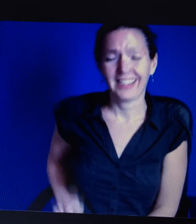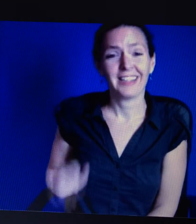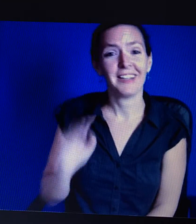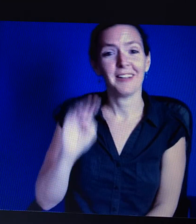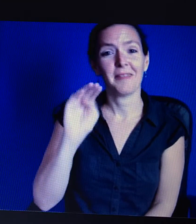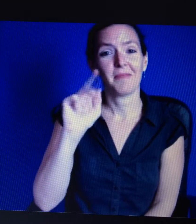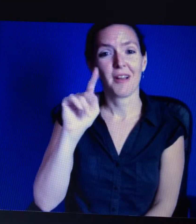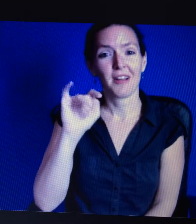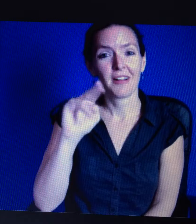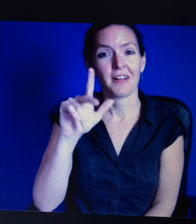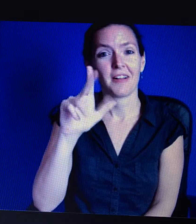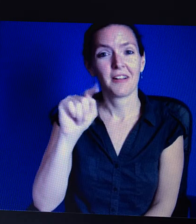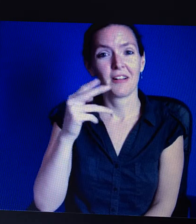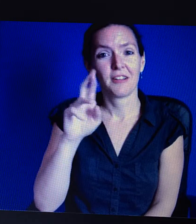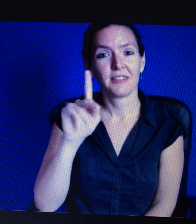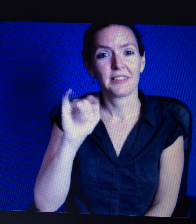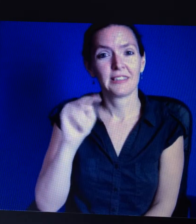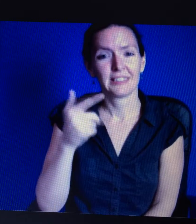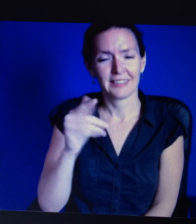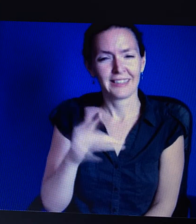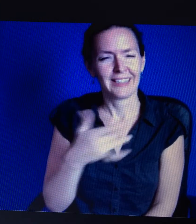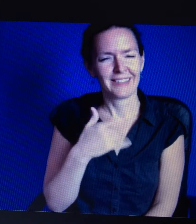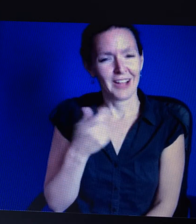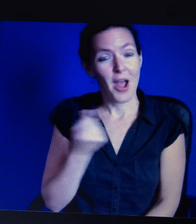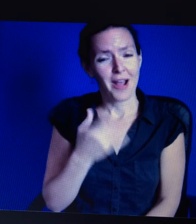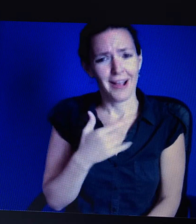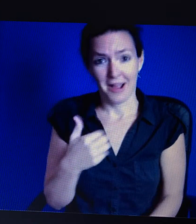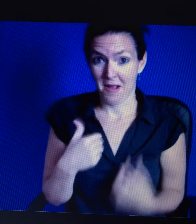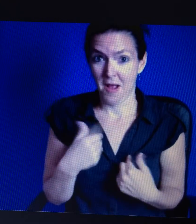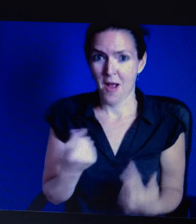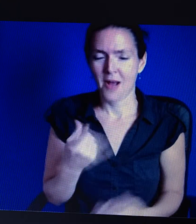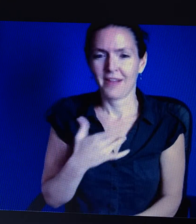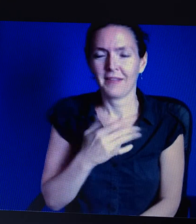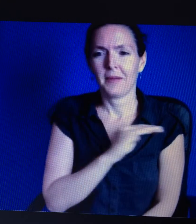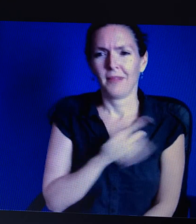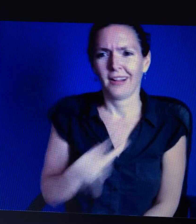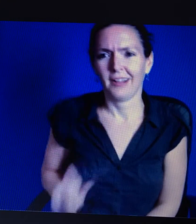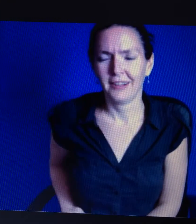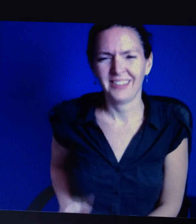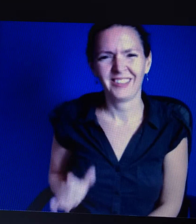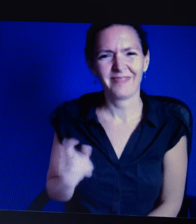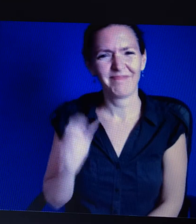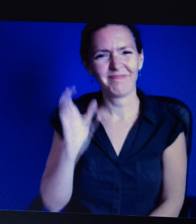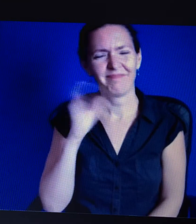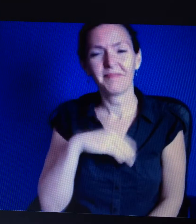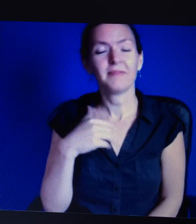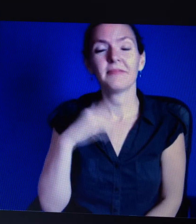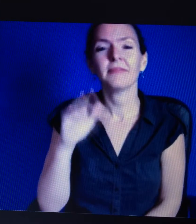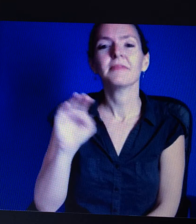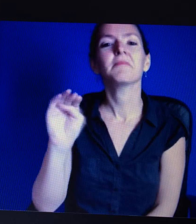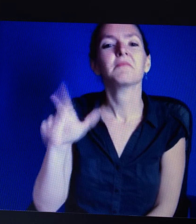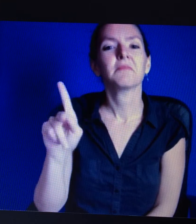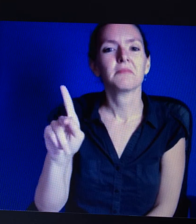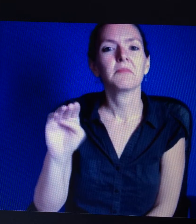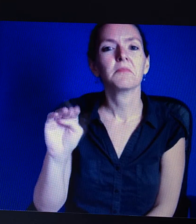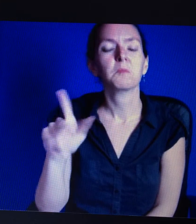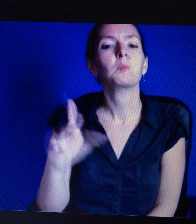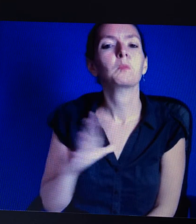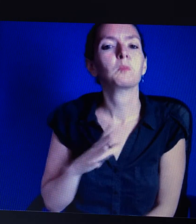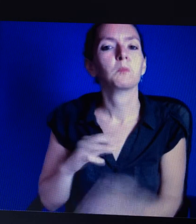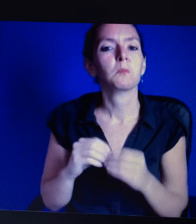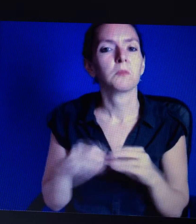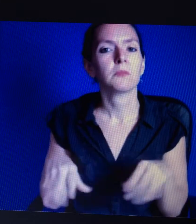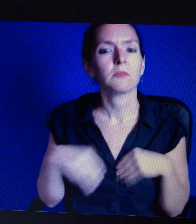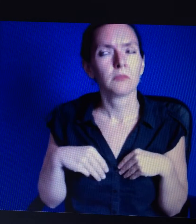If you have a really long name that has 3 letters, I feel like, oh my gosh, it's too much to fingerspell, so you put 3 of